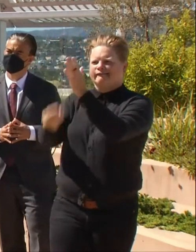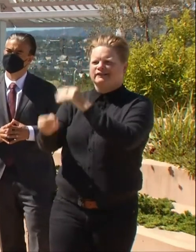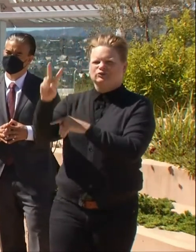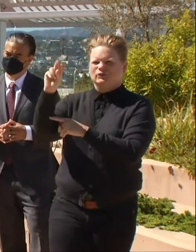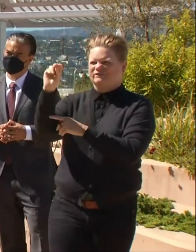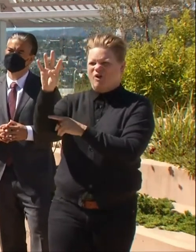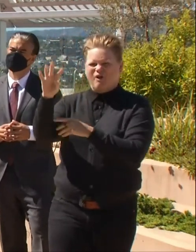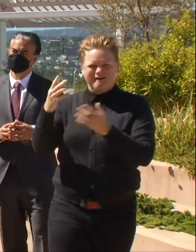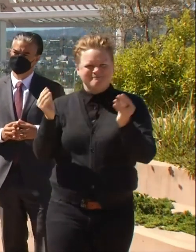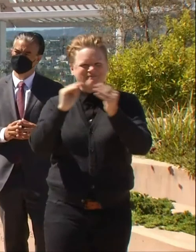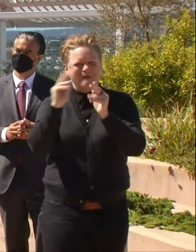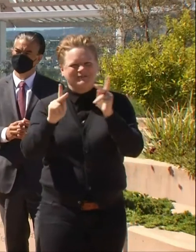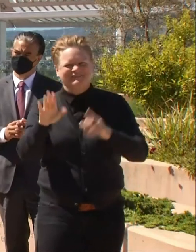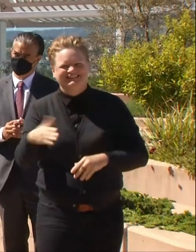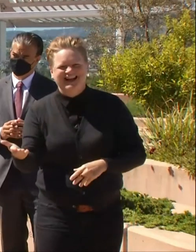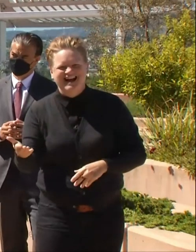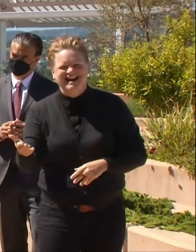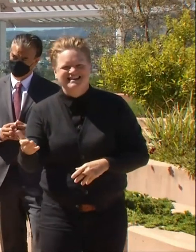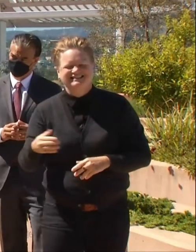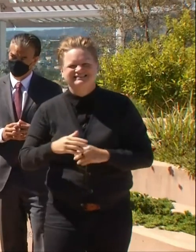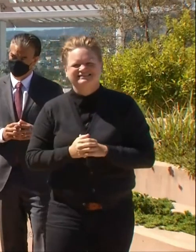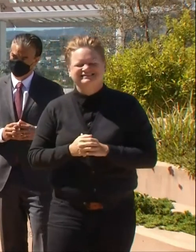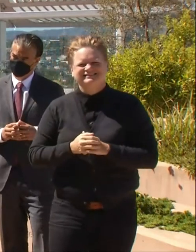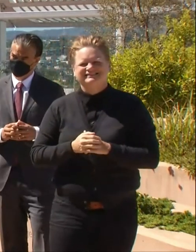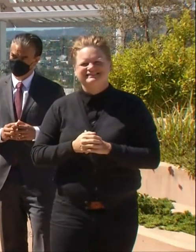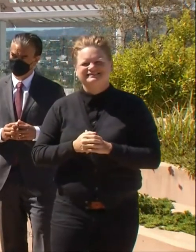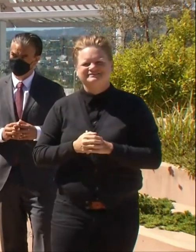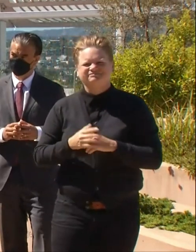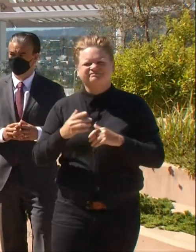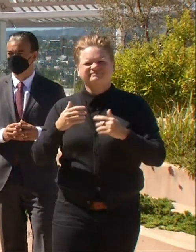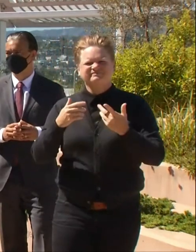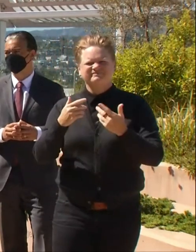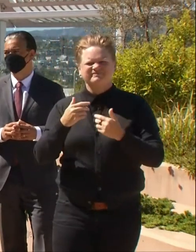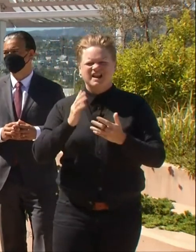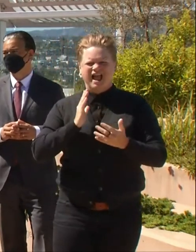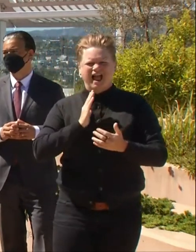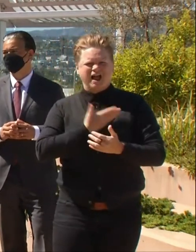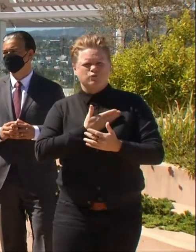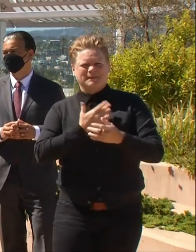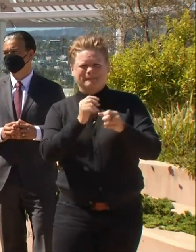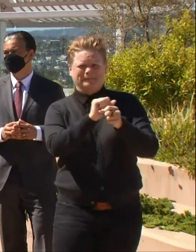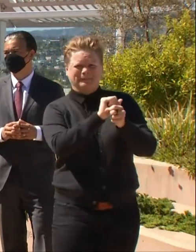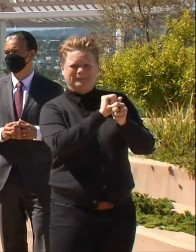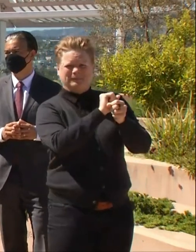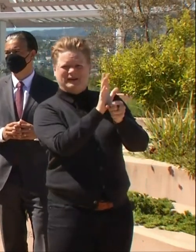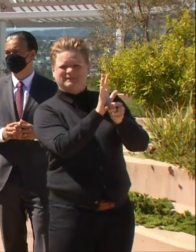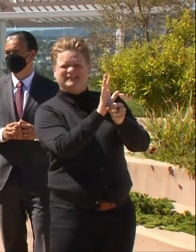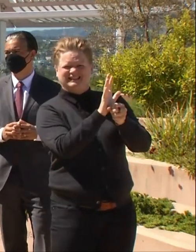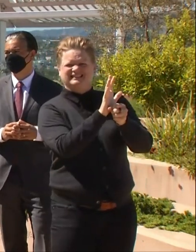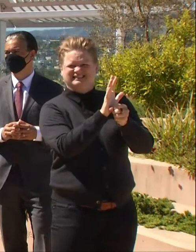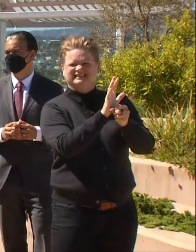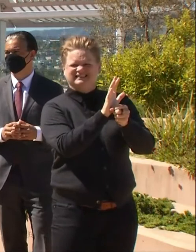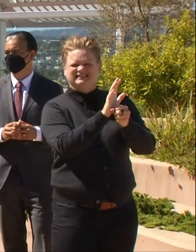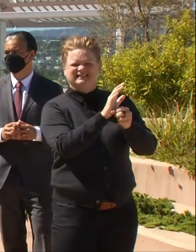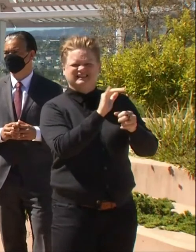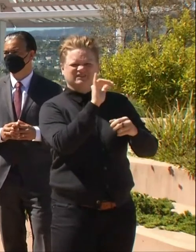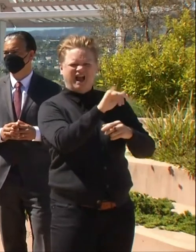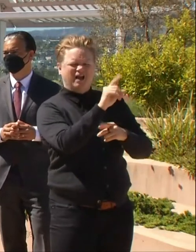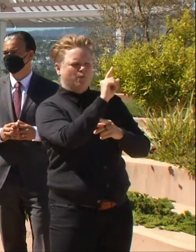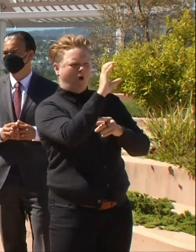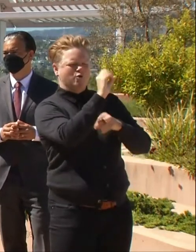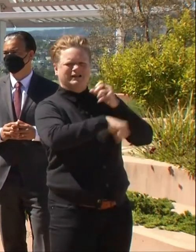shot. And even in the biggest pandemic of 100 years, which the shootings persist, the preferred weapon of the mass